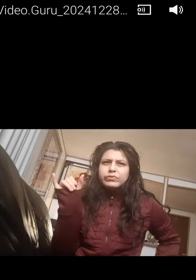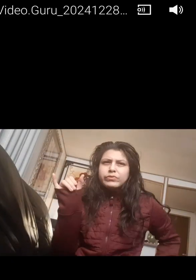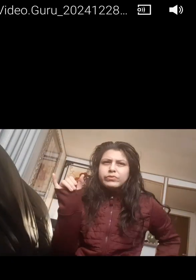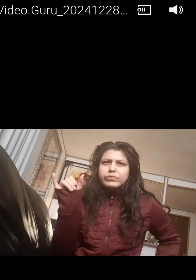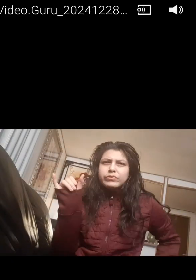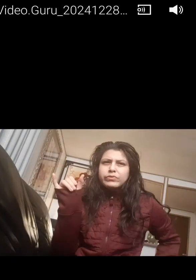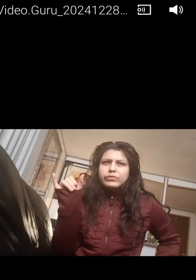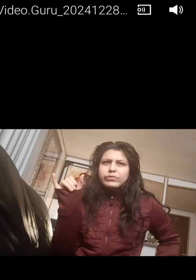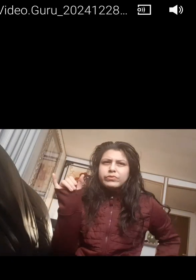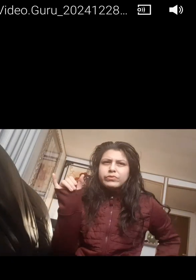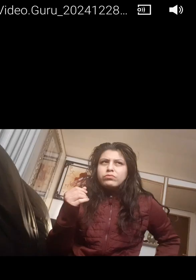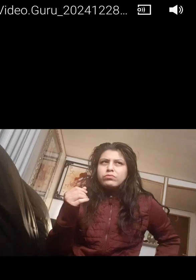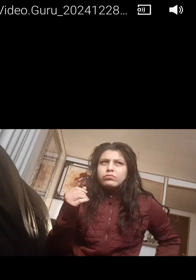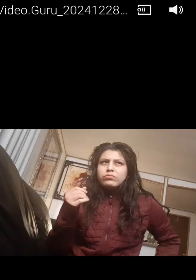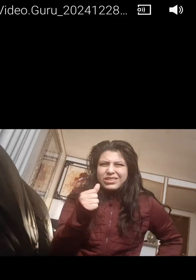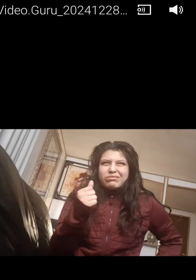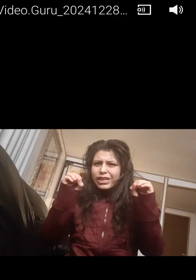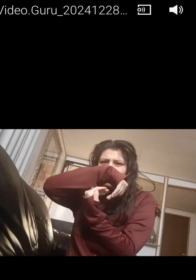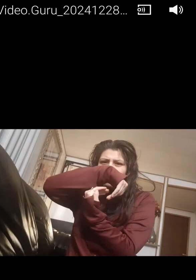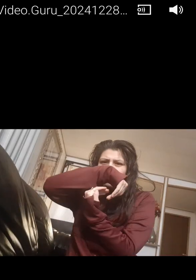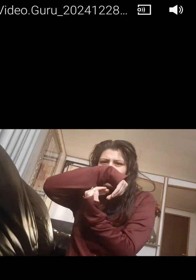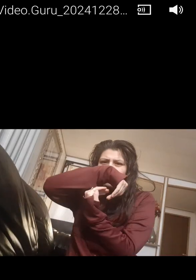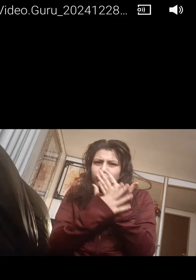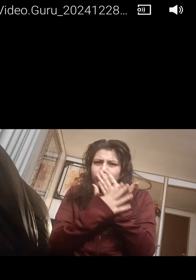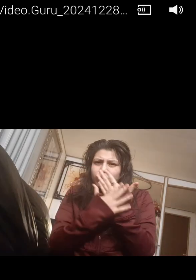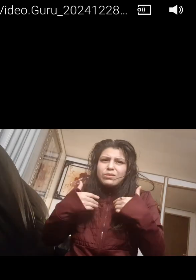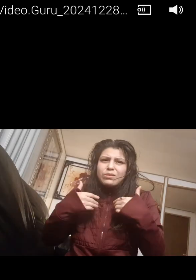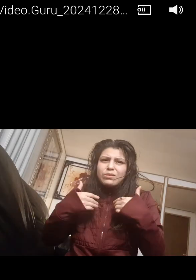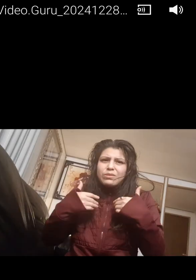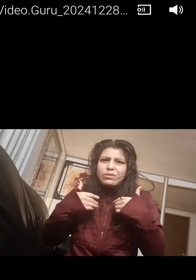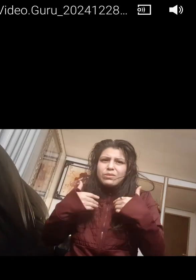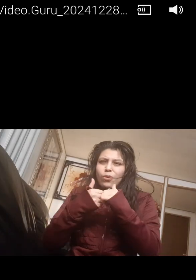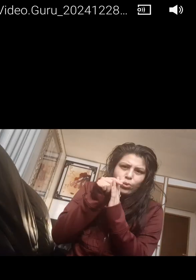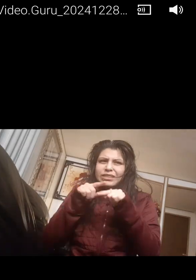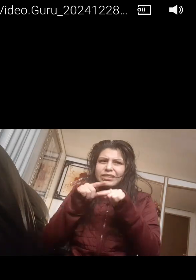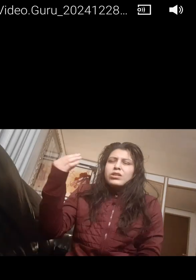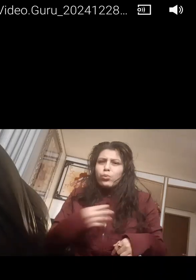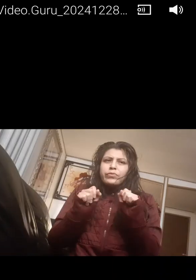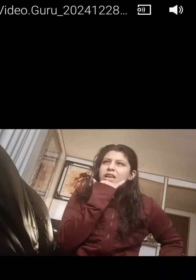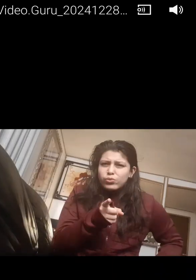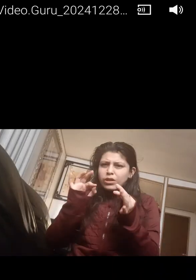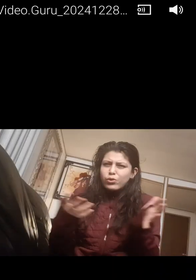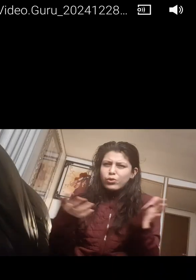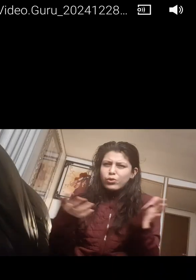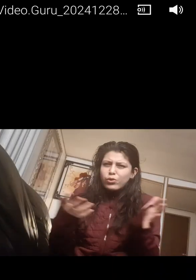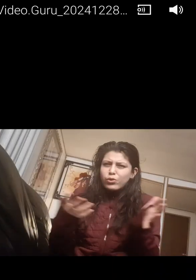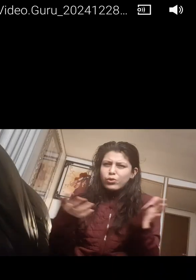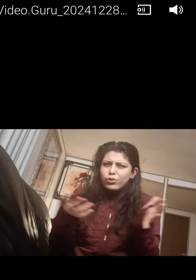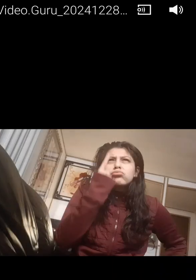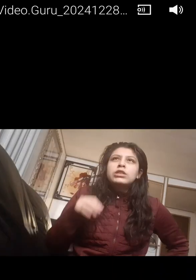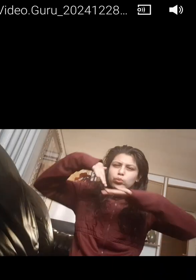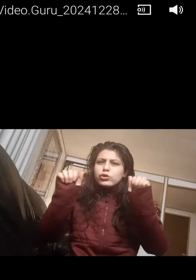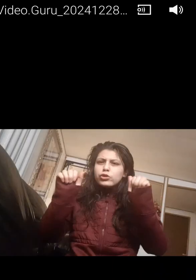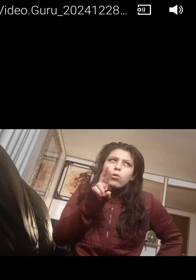they decided to post about.